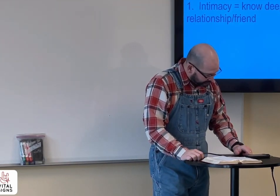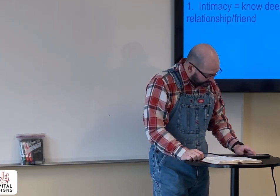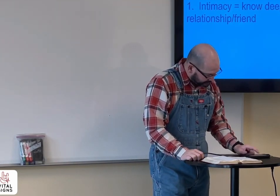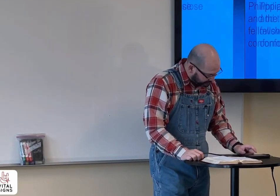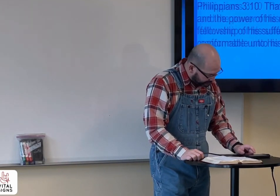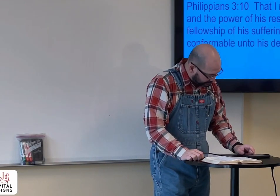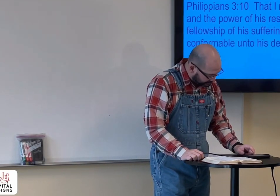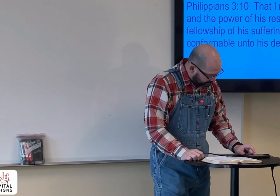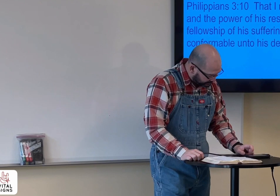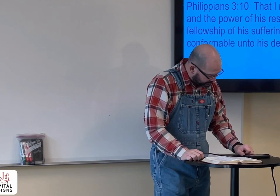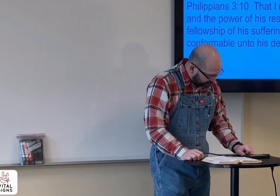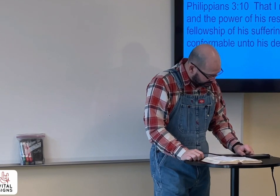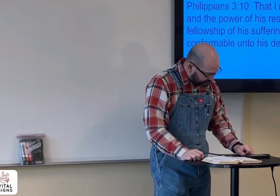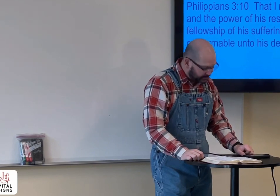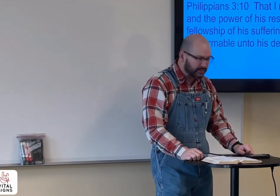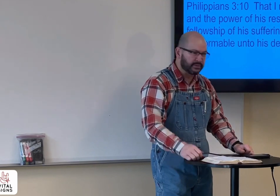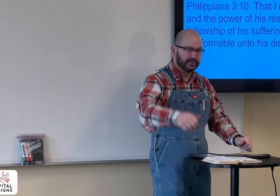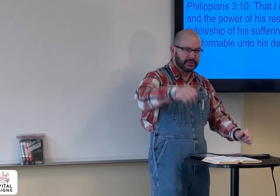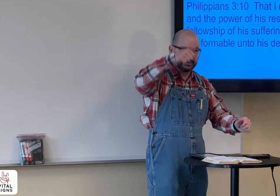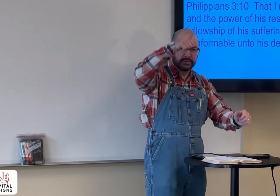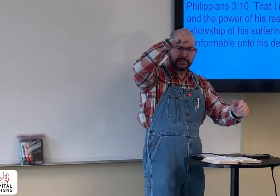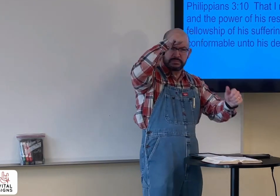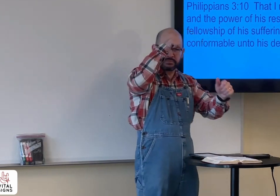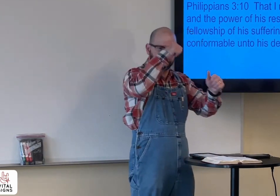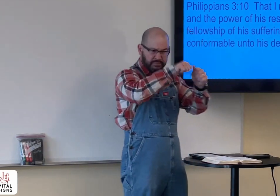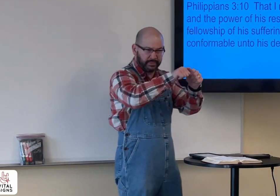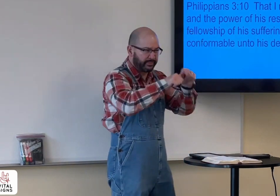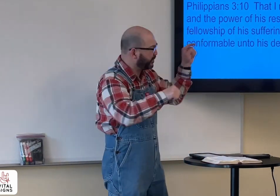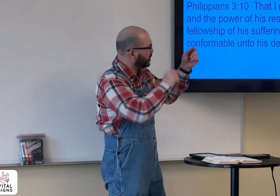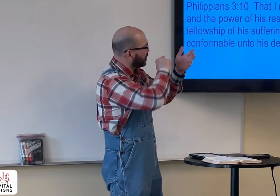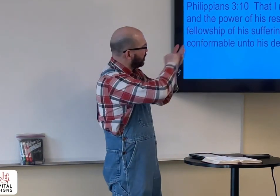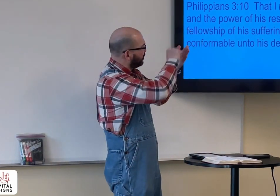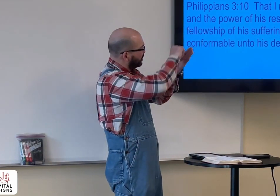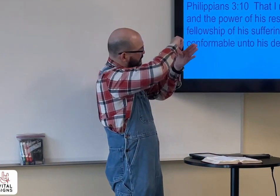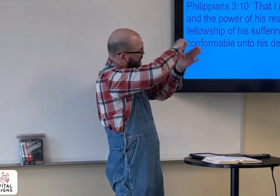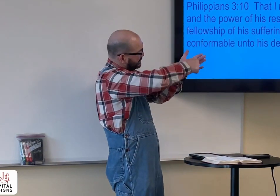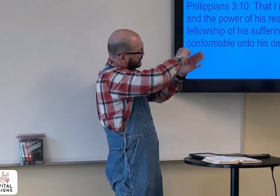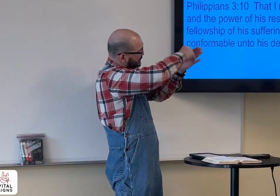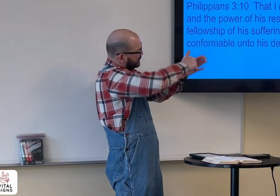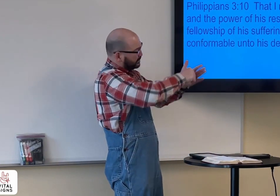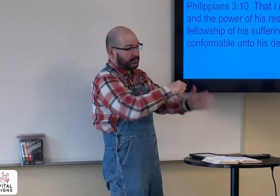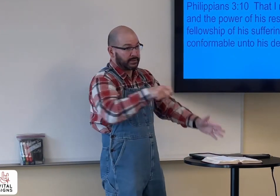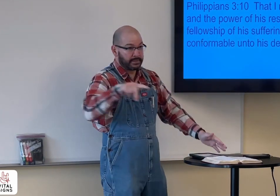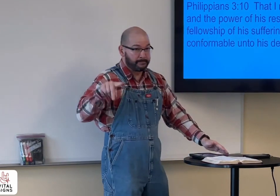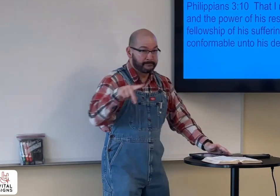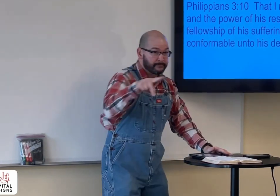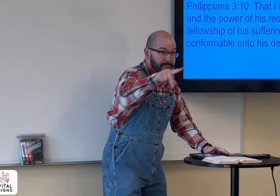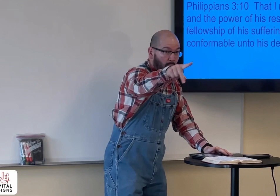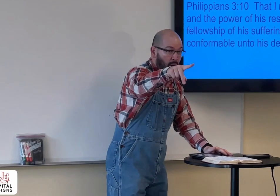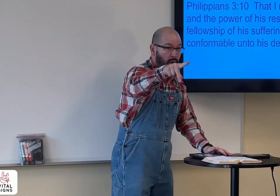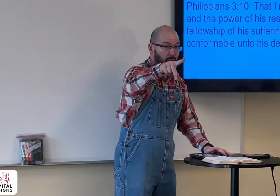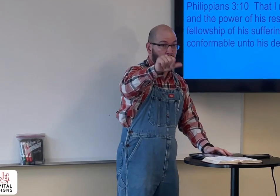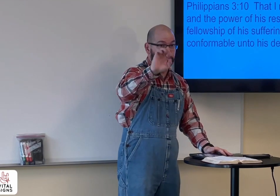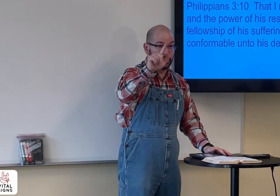So these are our 8 steps. We started with intimacy. Remember this verse, Philippians 3:10? Paul was writing